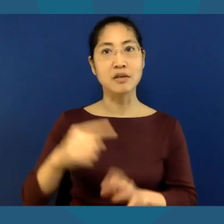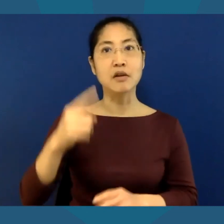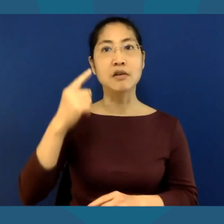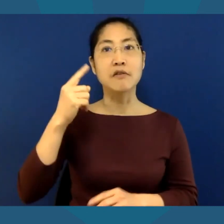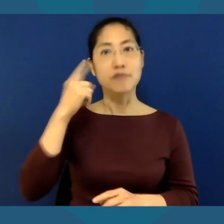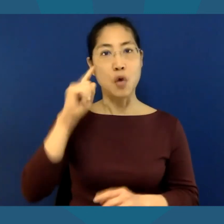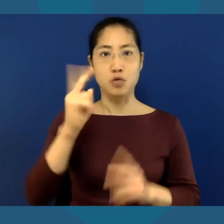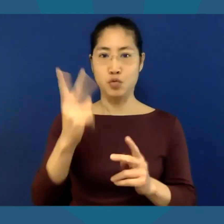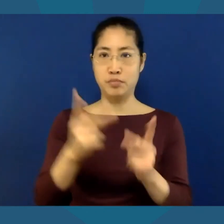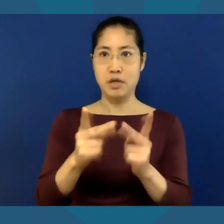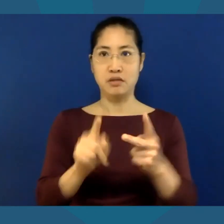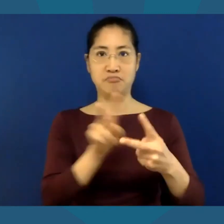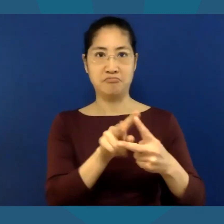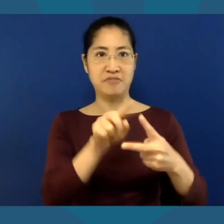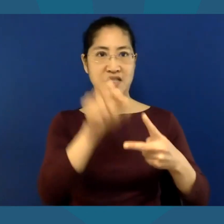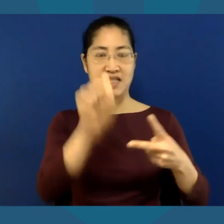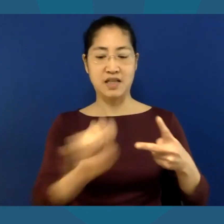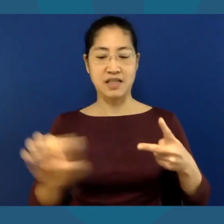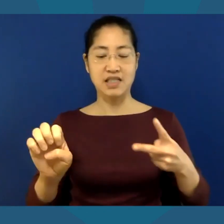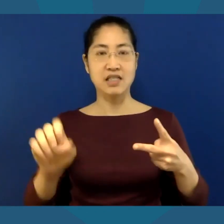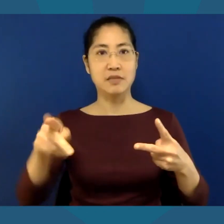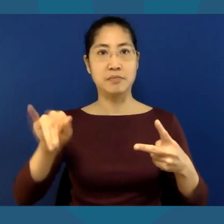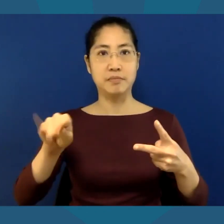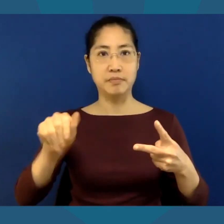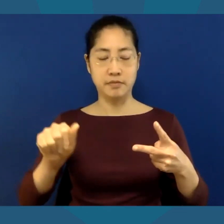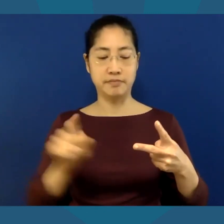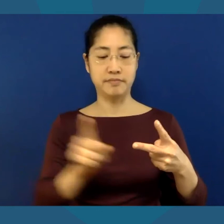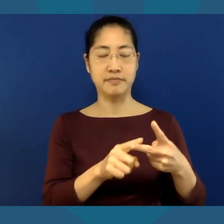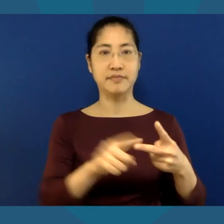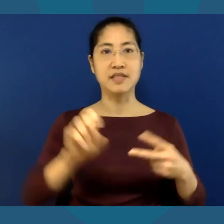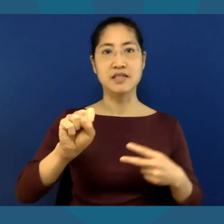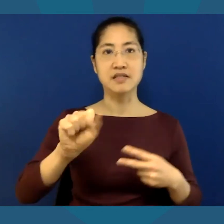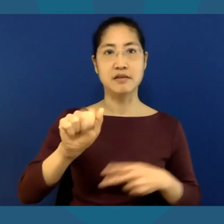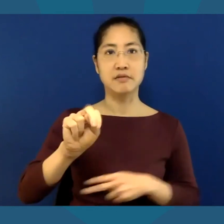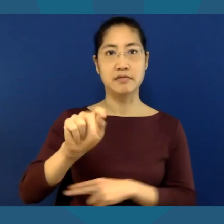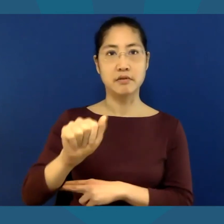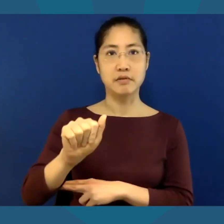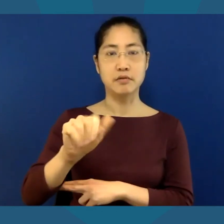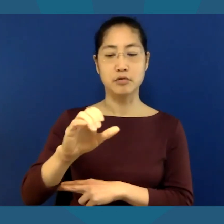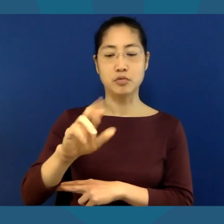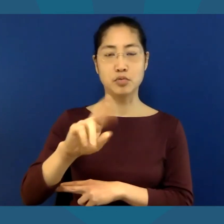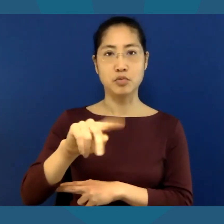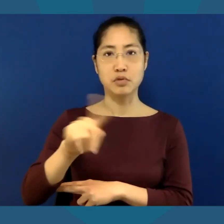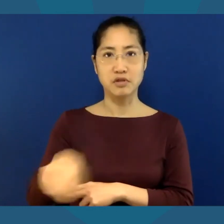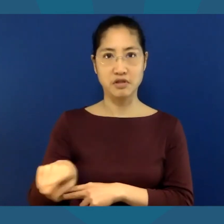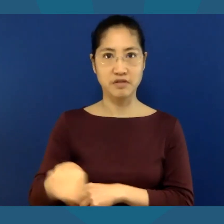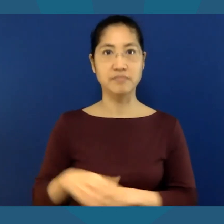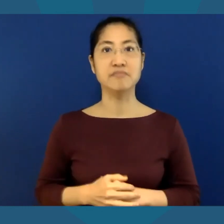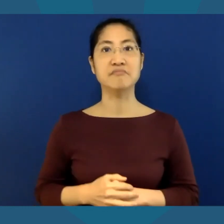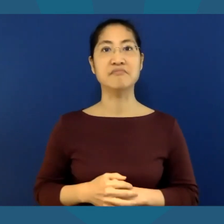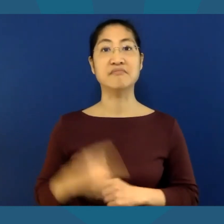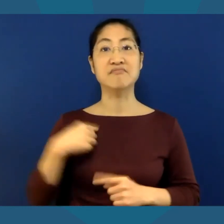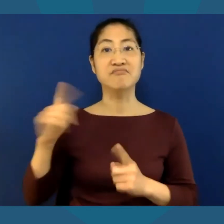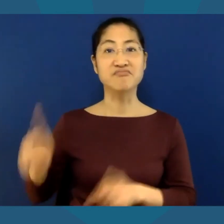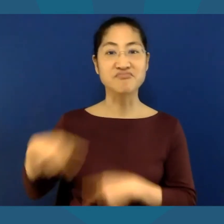and I am your Democratic State Representative covering Southeast Pima County and